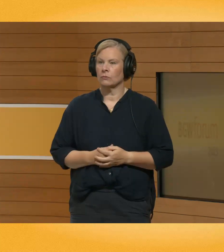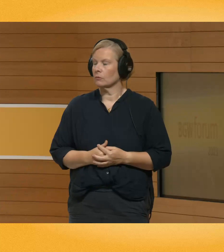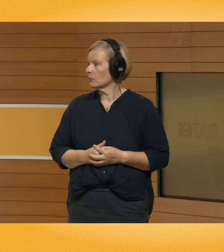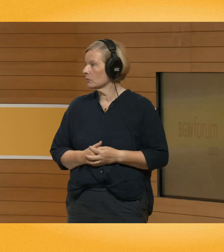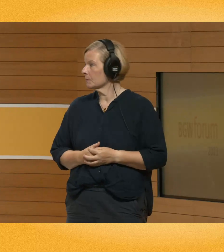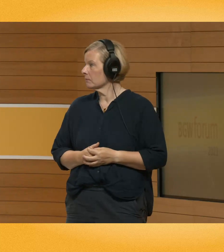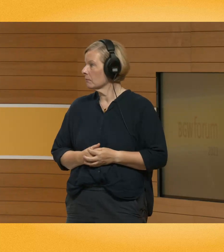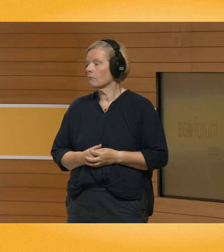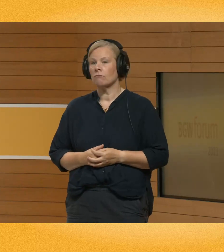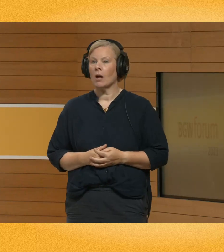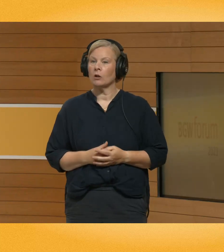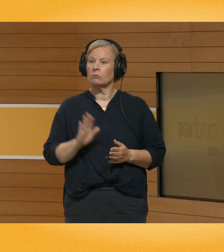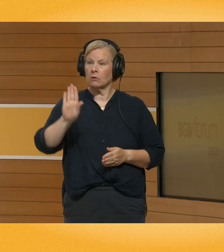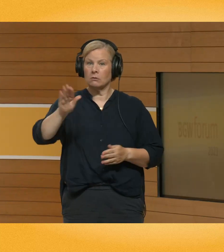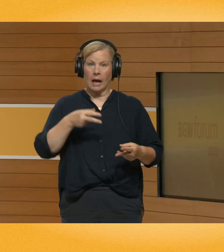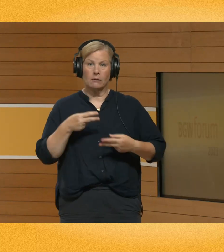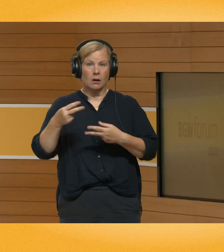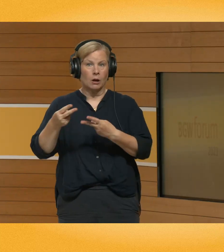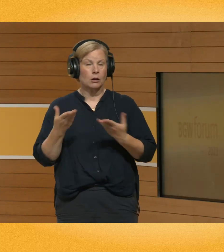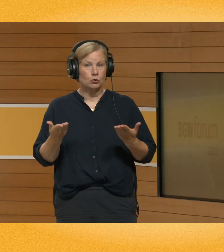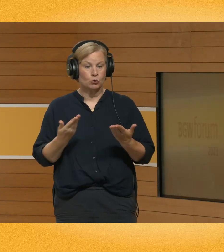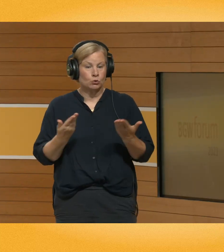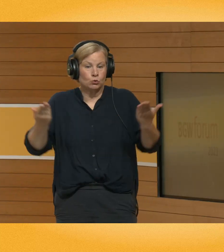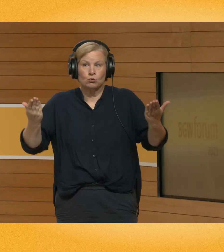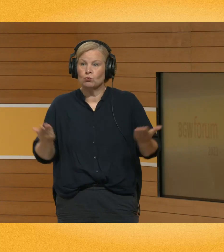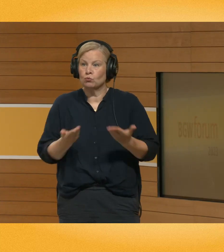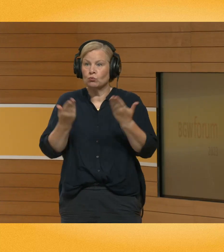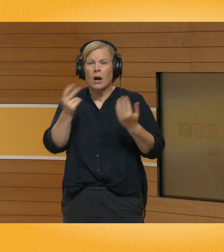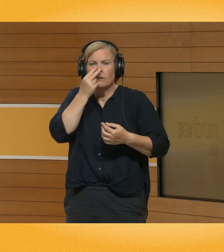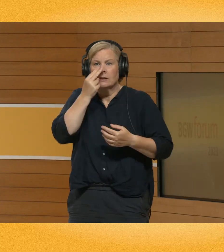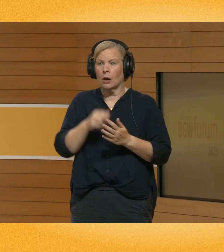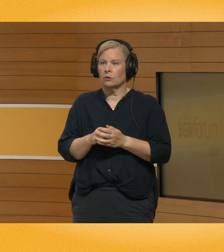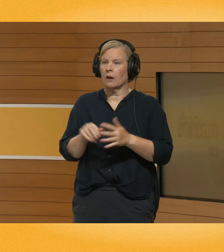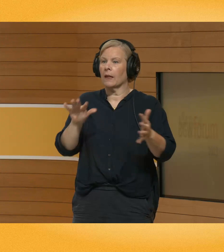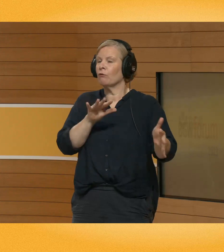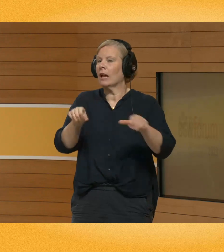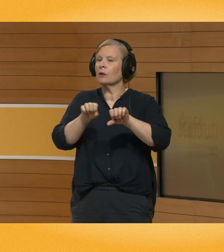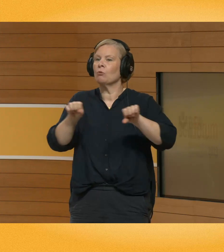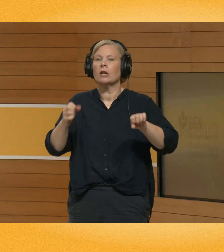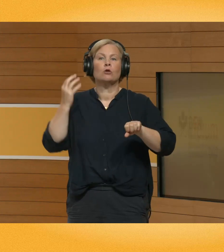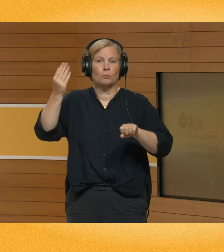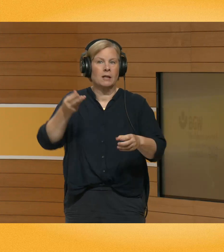your hospital, and also we can share some experiences of our journey so far, if you like.